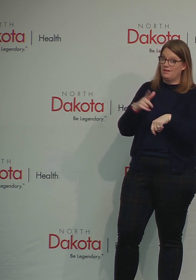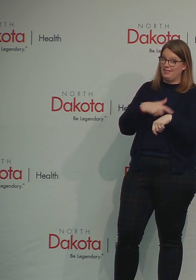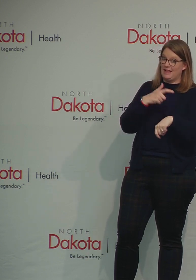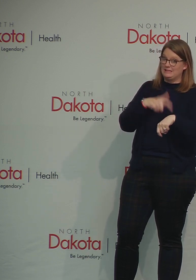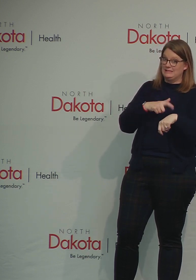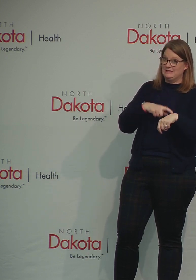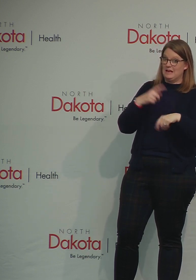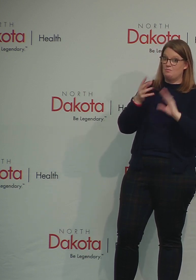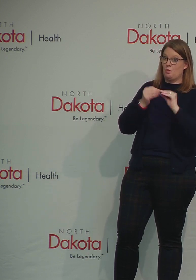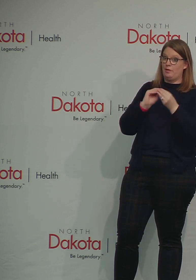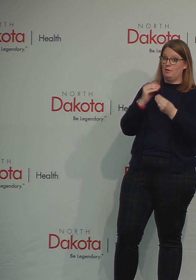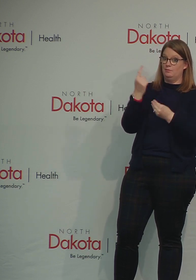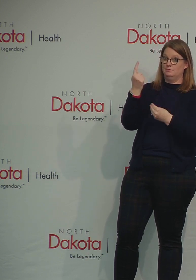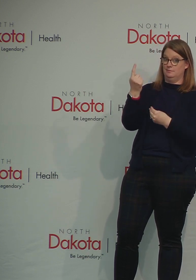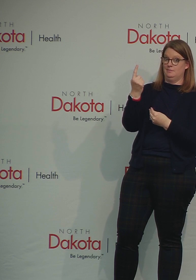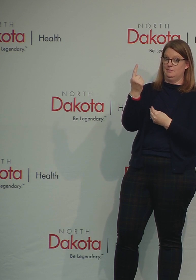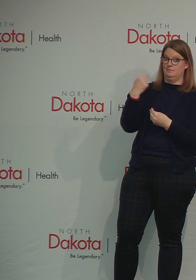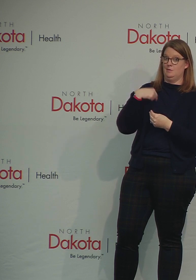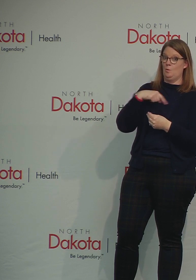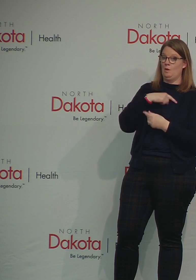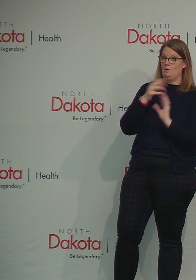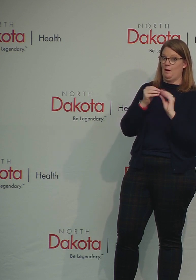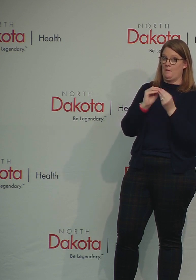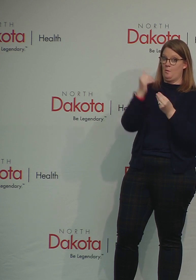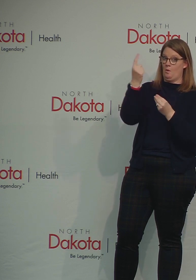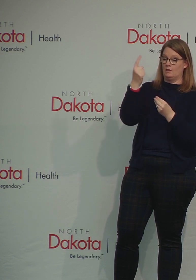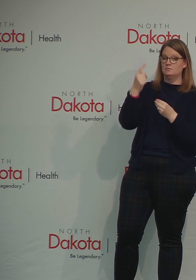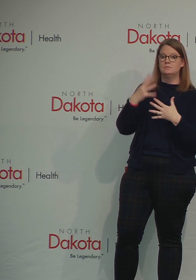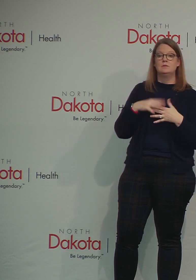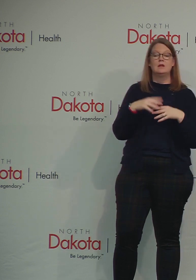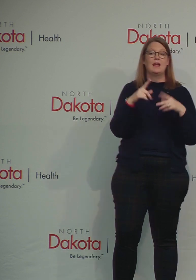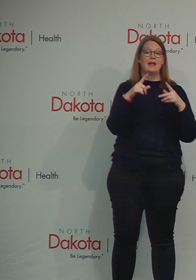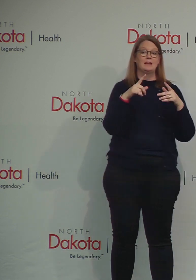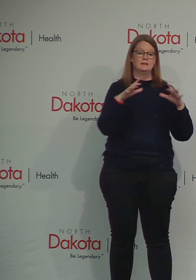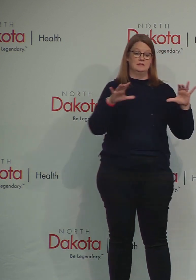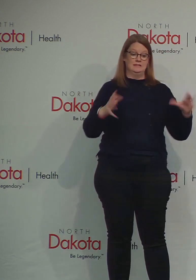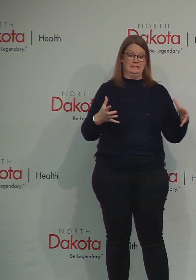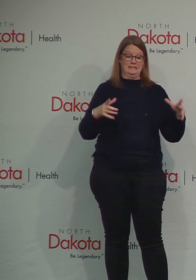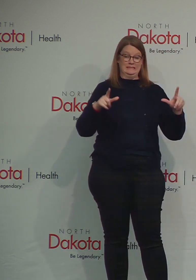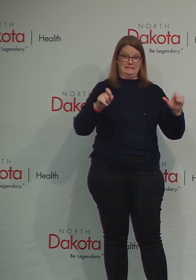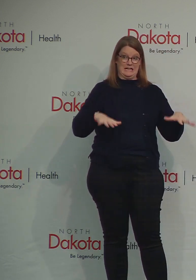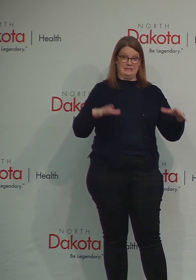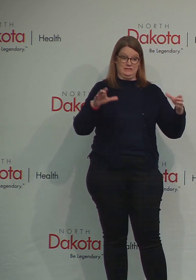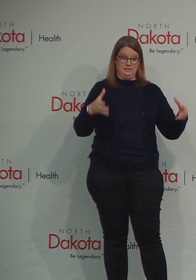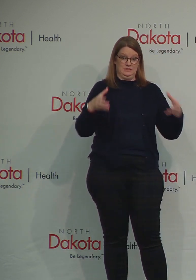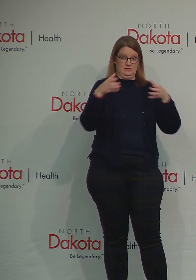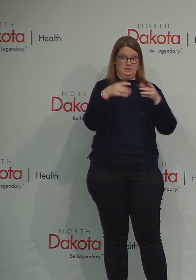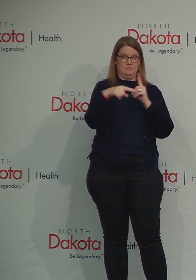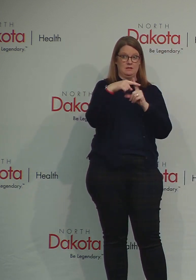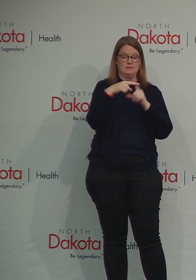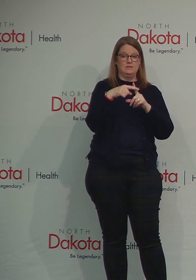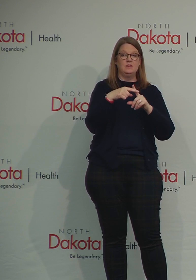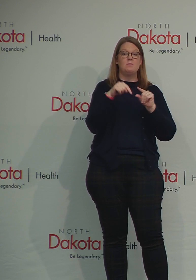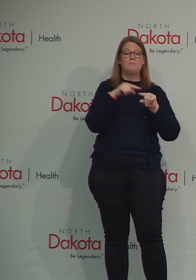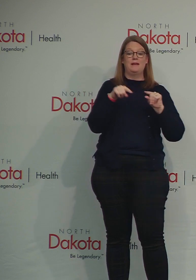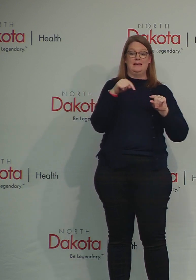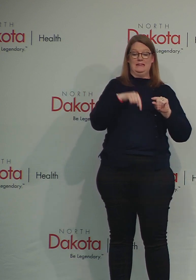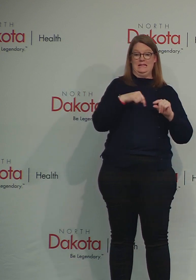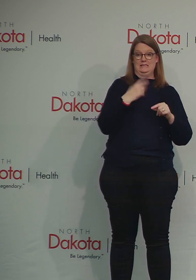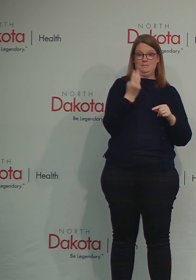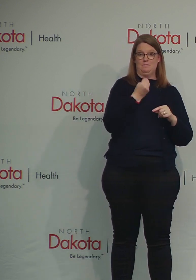capita basis. And then on test positivity, even better news, but on Monday of this week